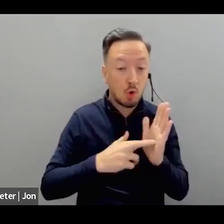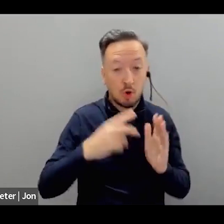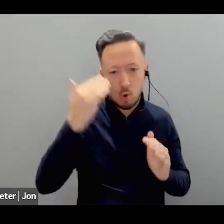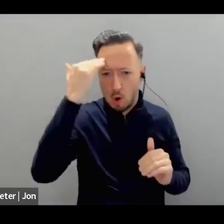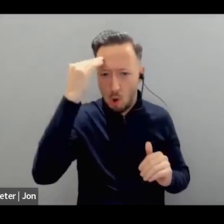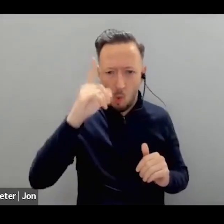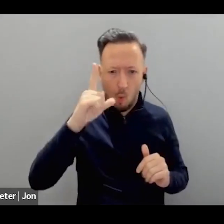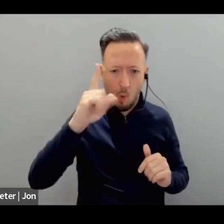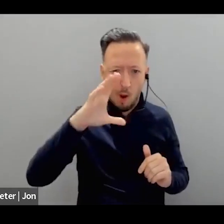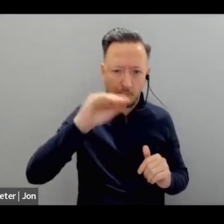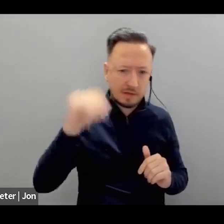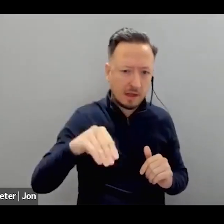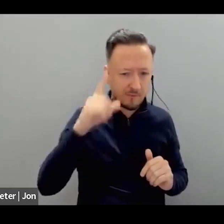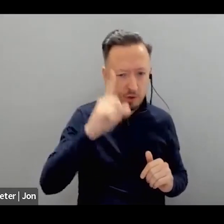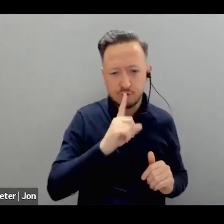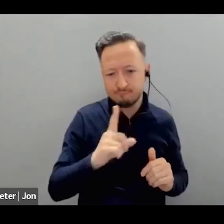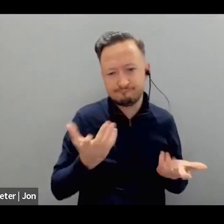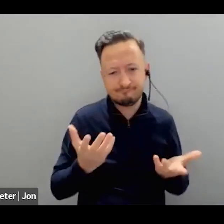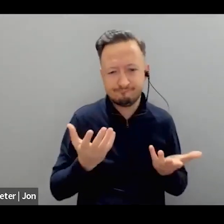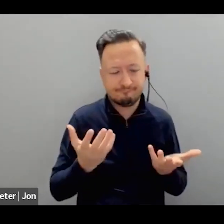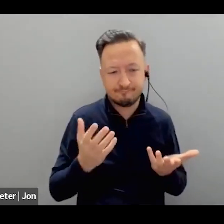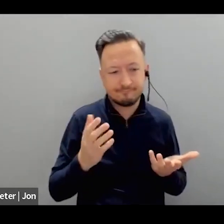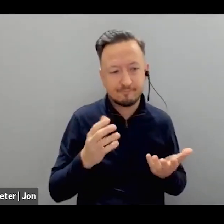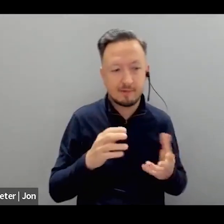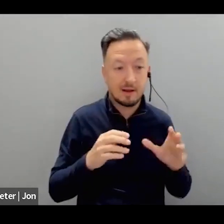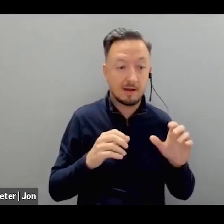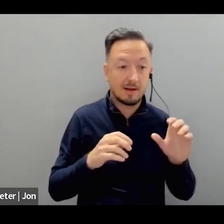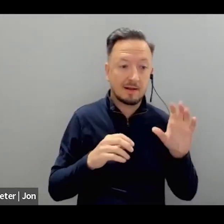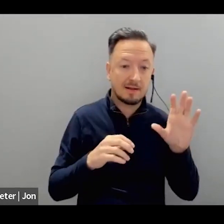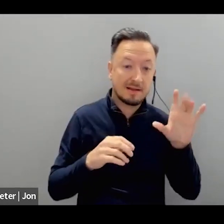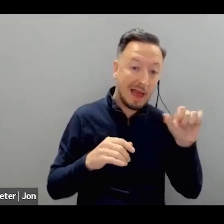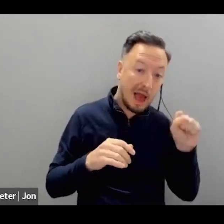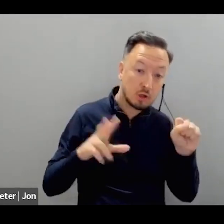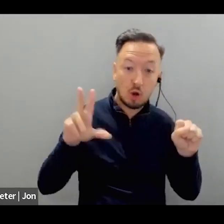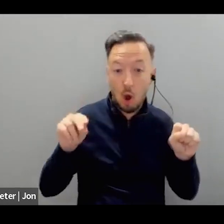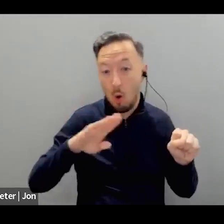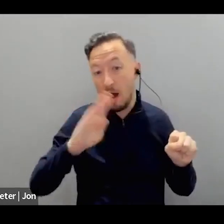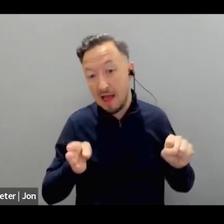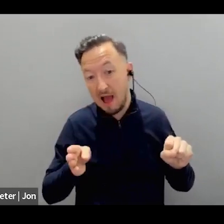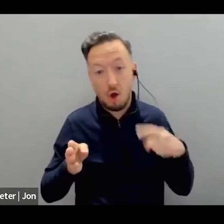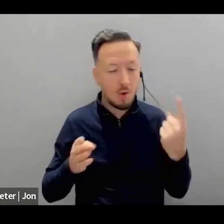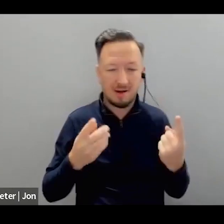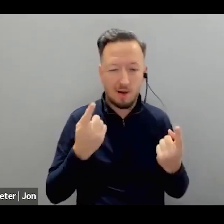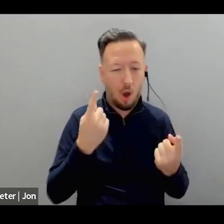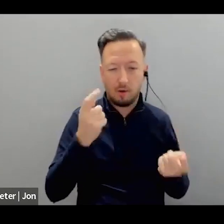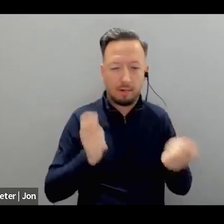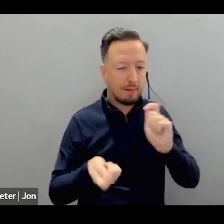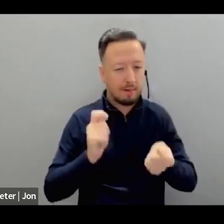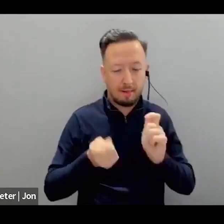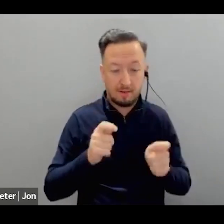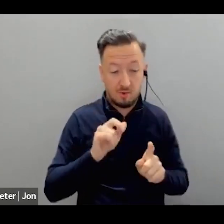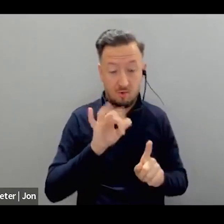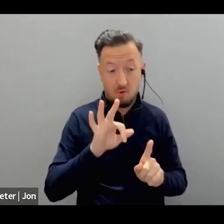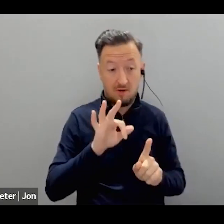and I'm learning this, there are no like yes, no, never, always. It's always malleable and fluid. So for water